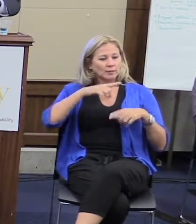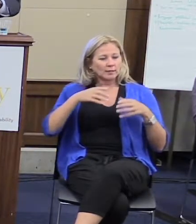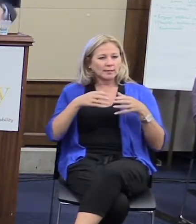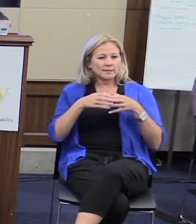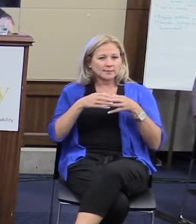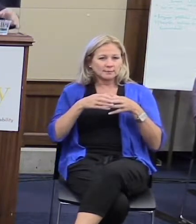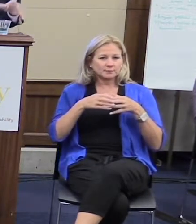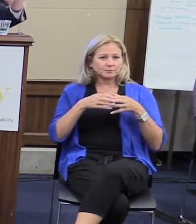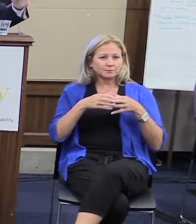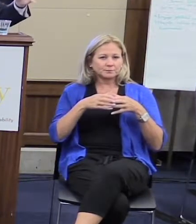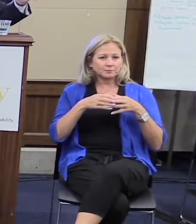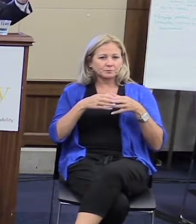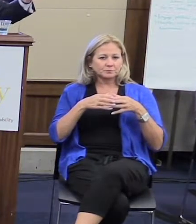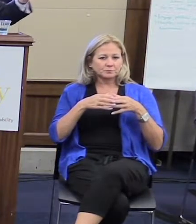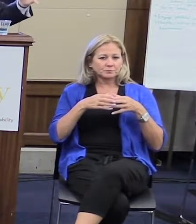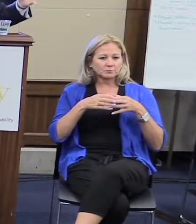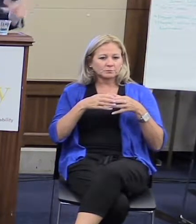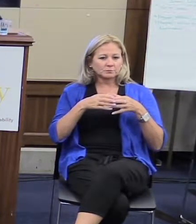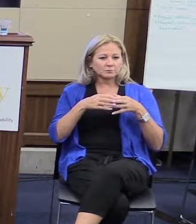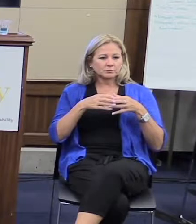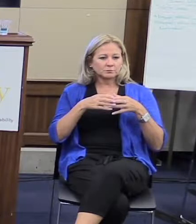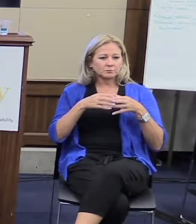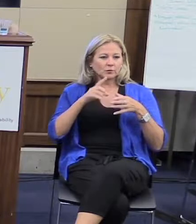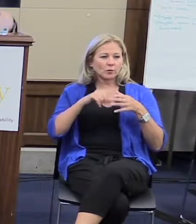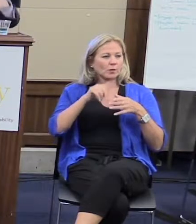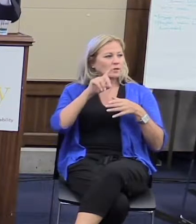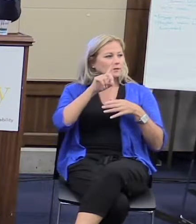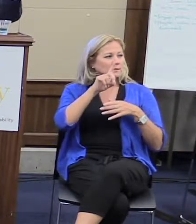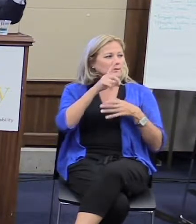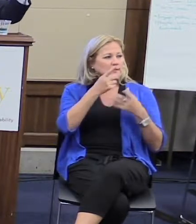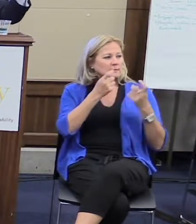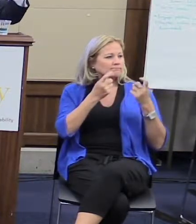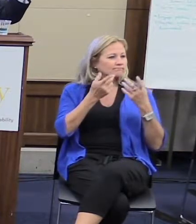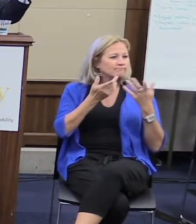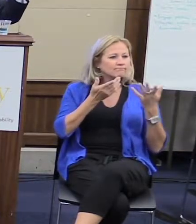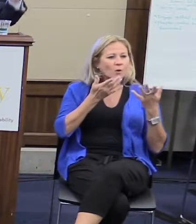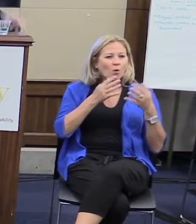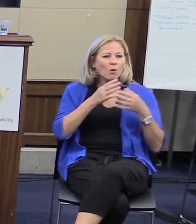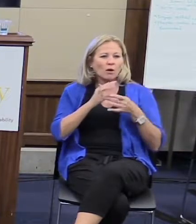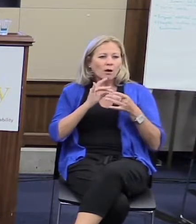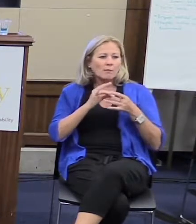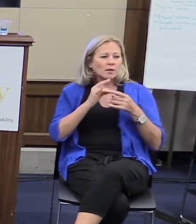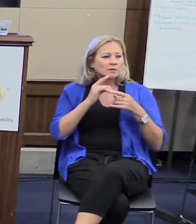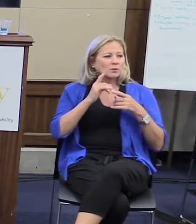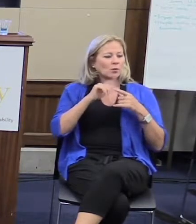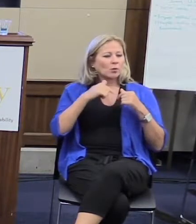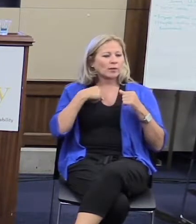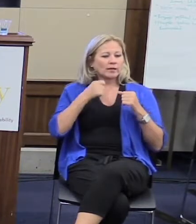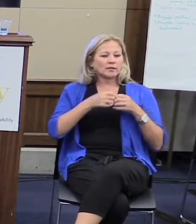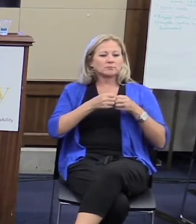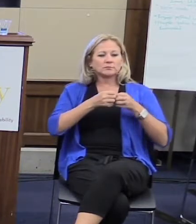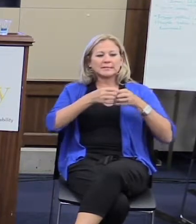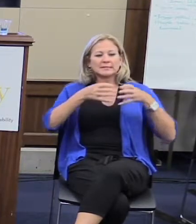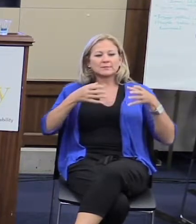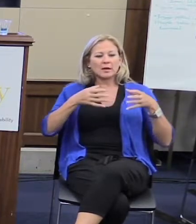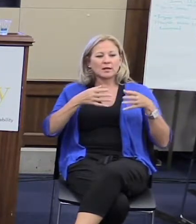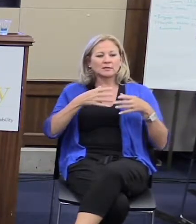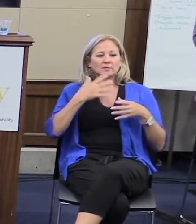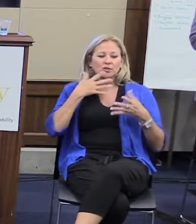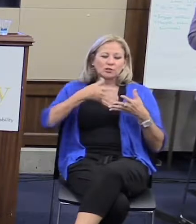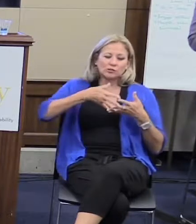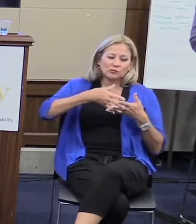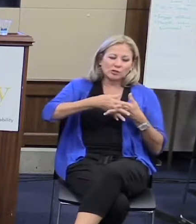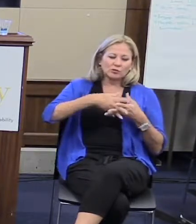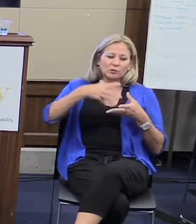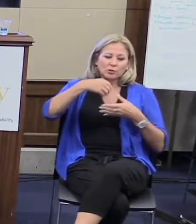just Respectability, what the disability community can do to expand grassroots and inclusion. Yes, sir.